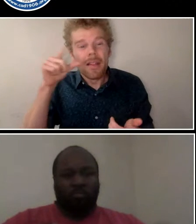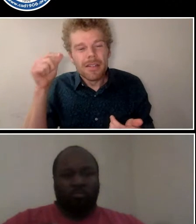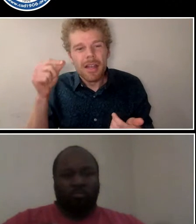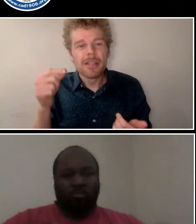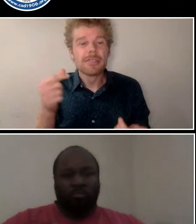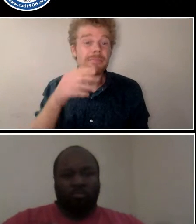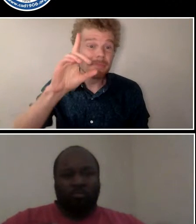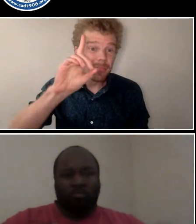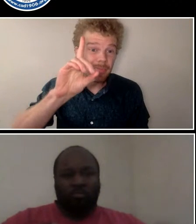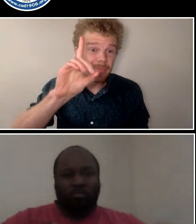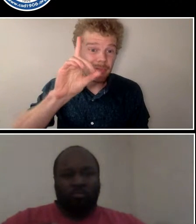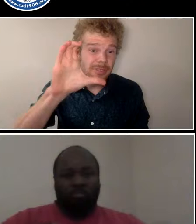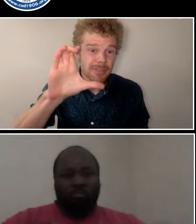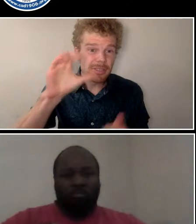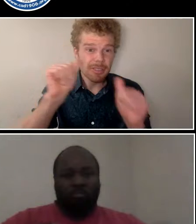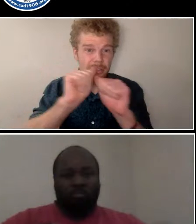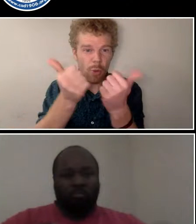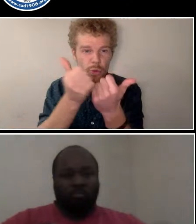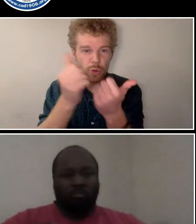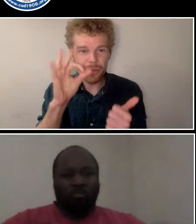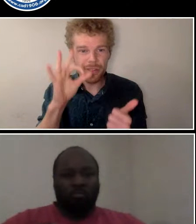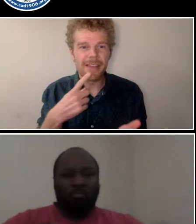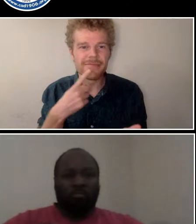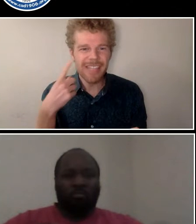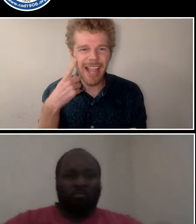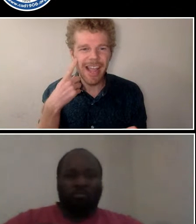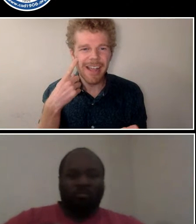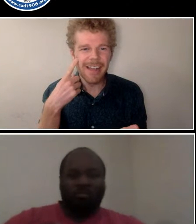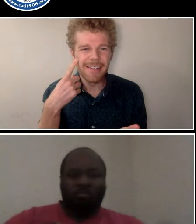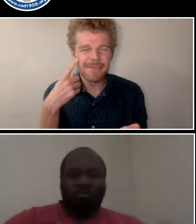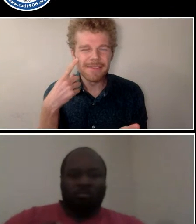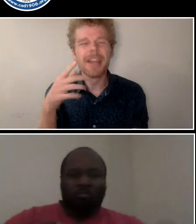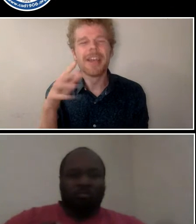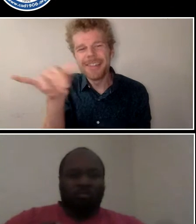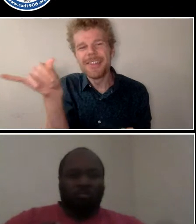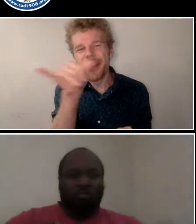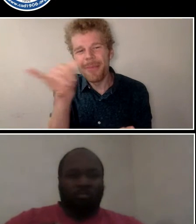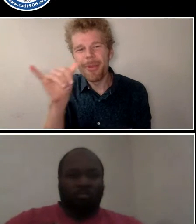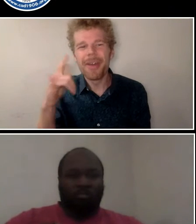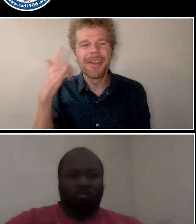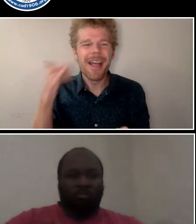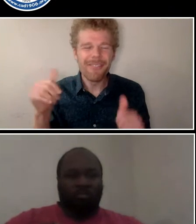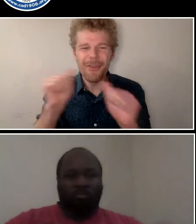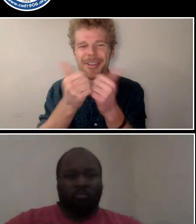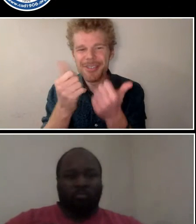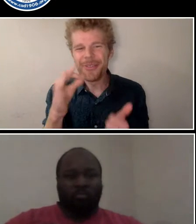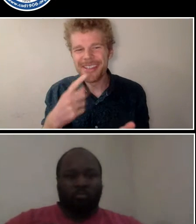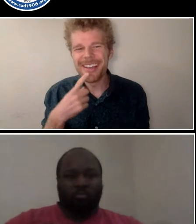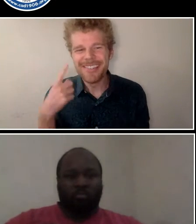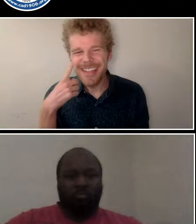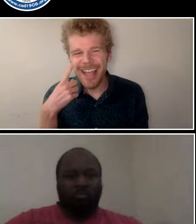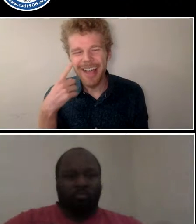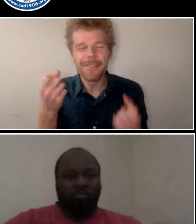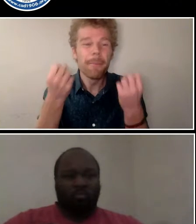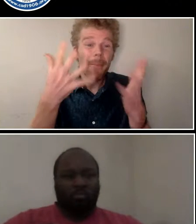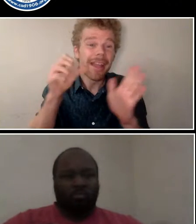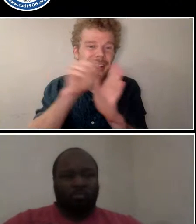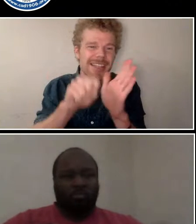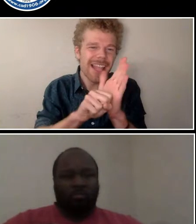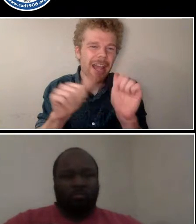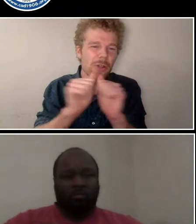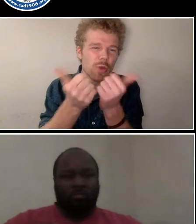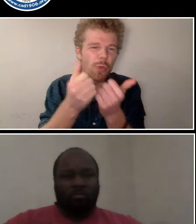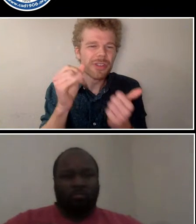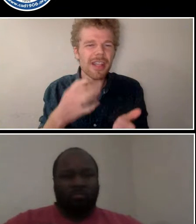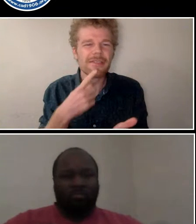We want to tell you a little bit about how we became involved in politics. We're here in Washington, D.C. We have the